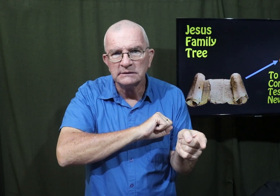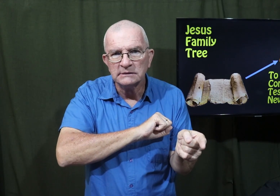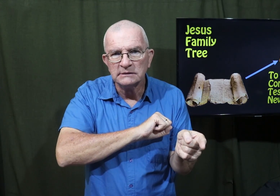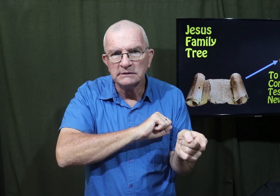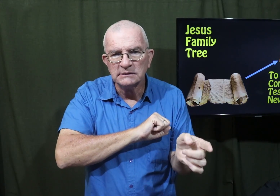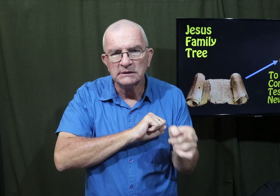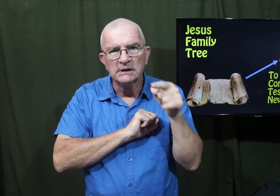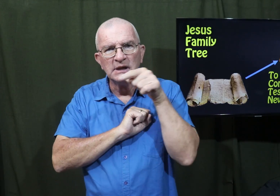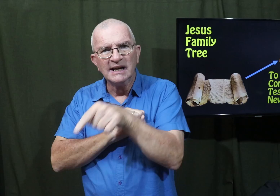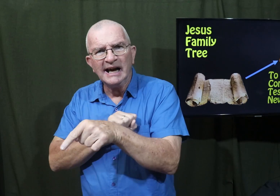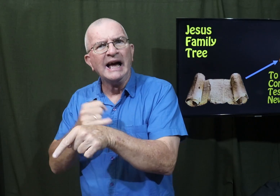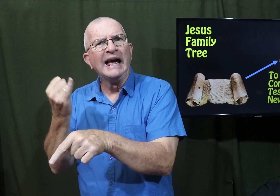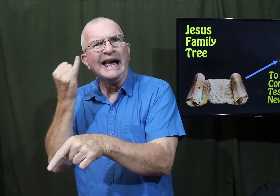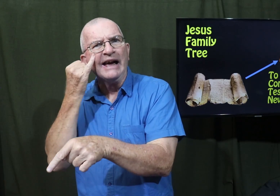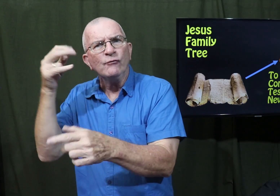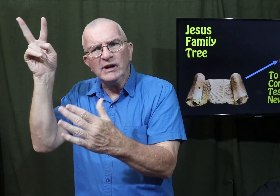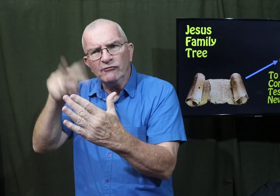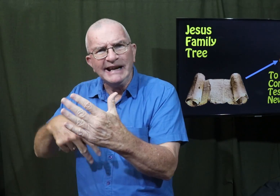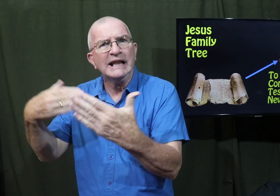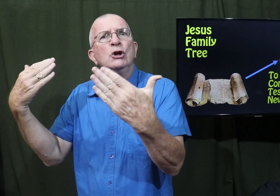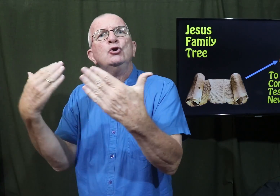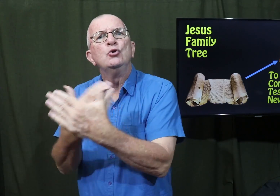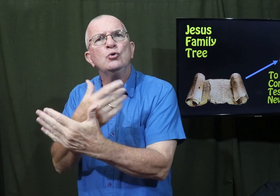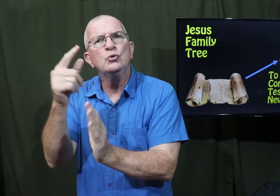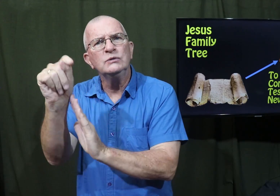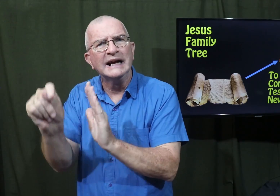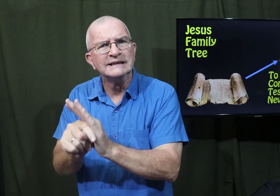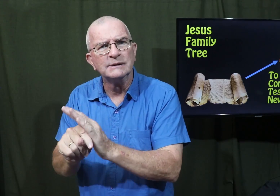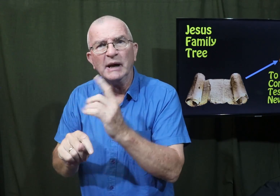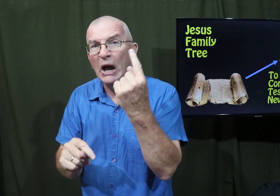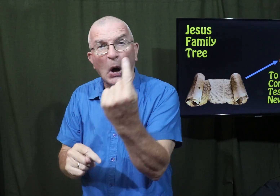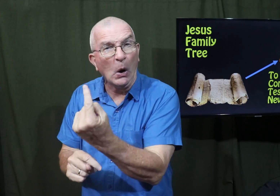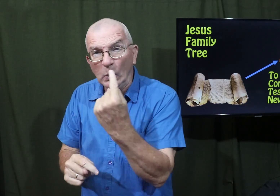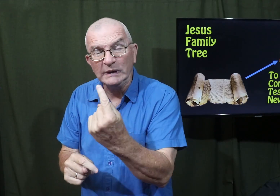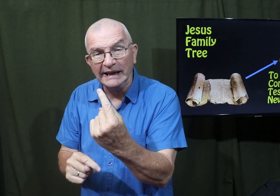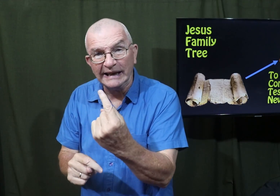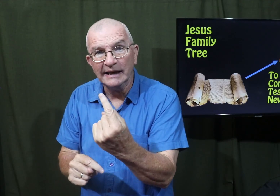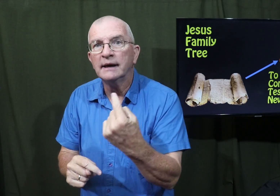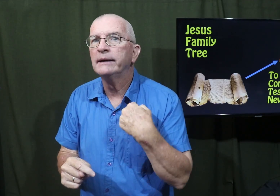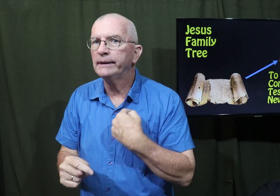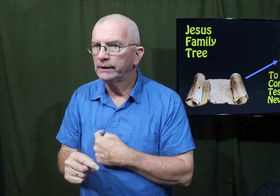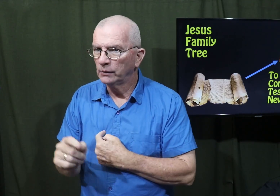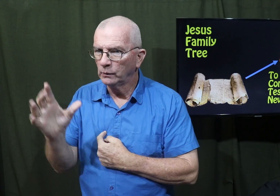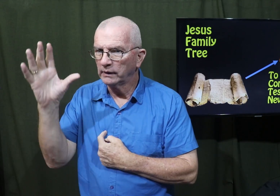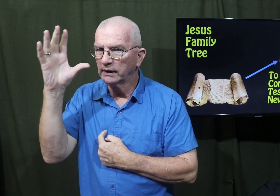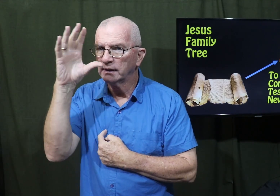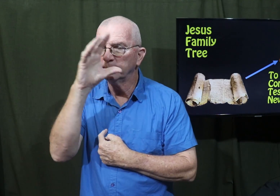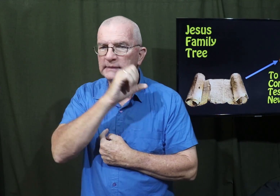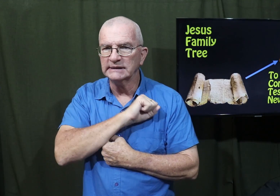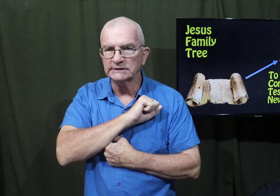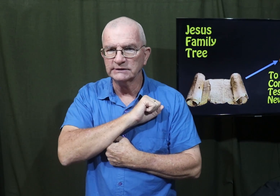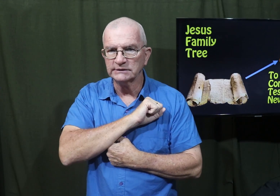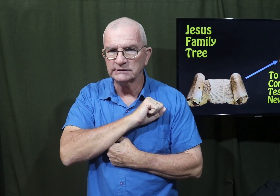miss Jesus if we read the New Testament only we're going to miss